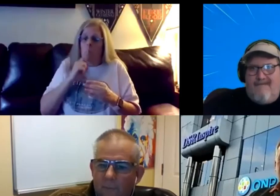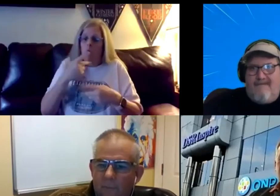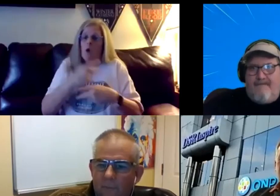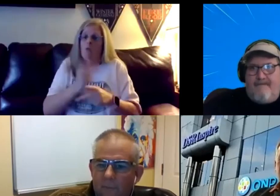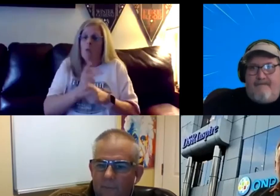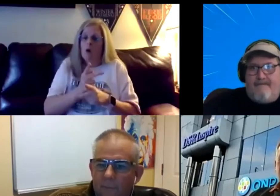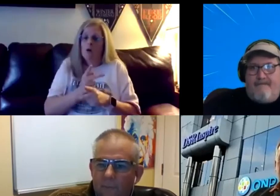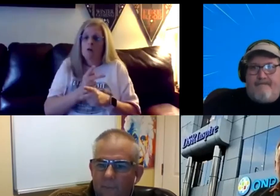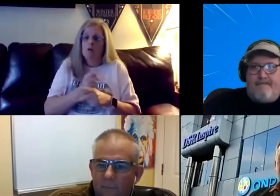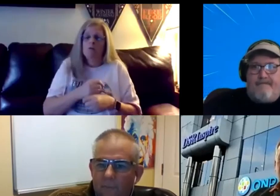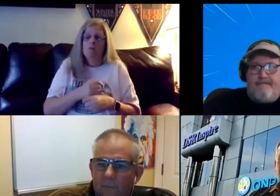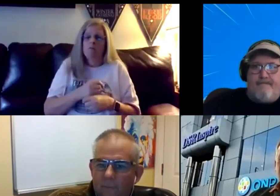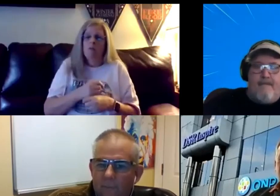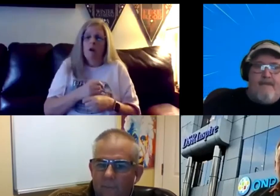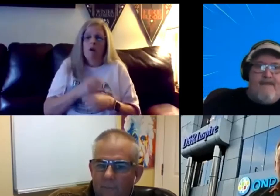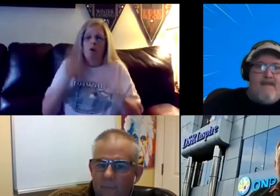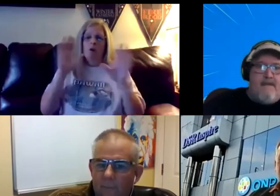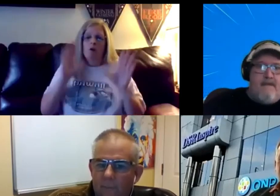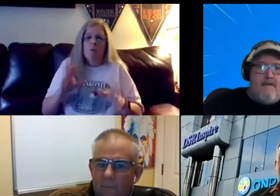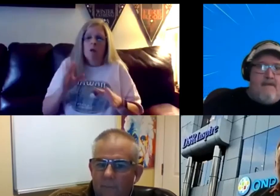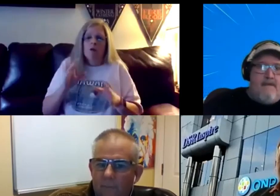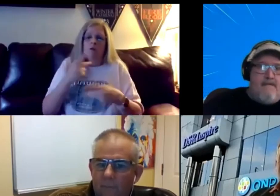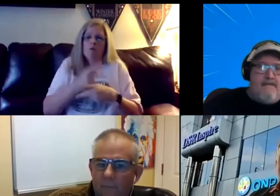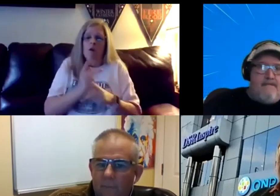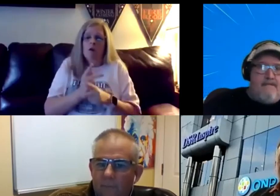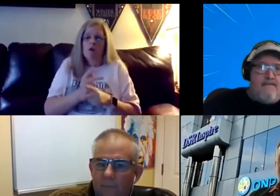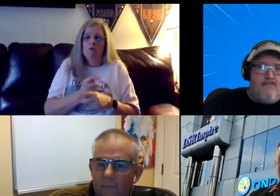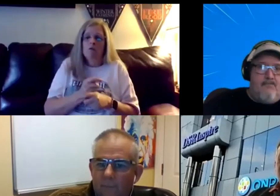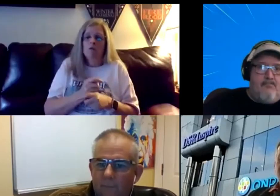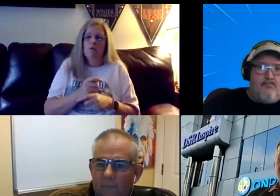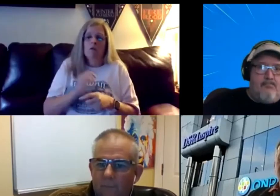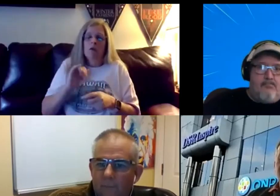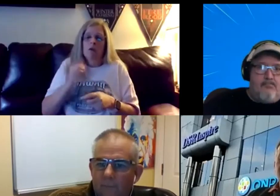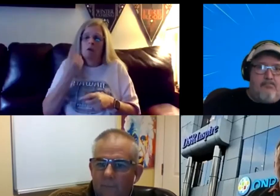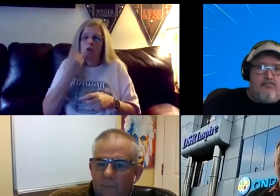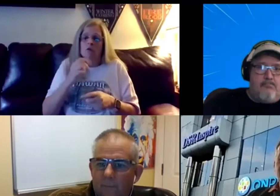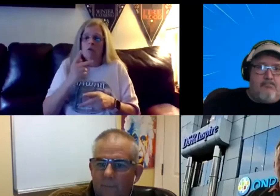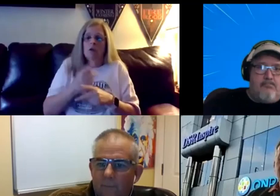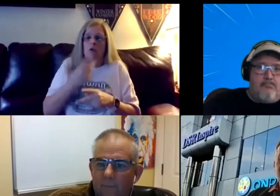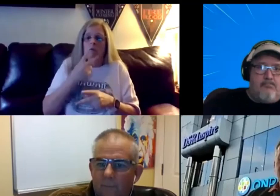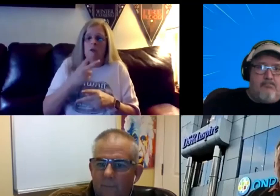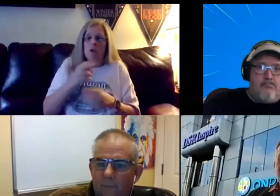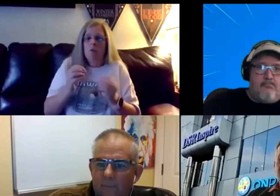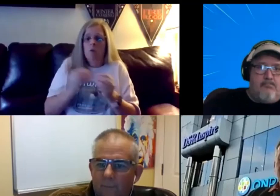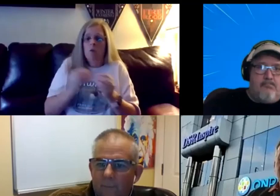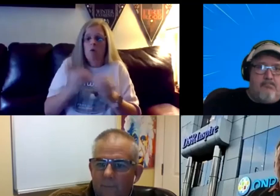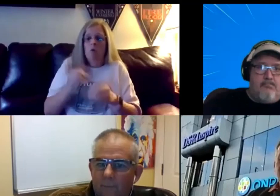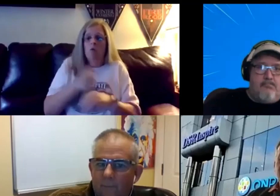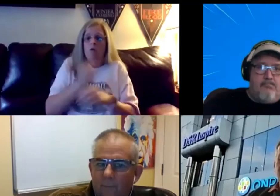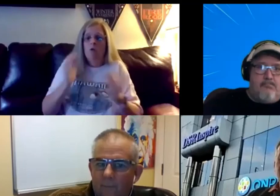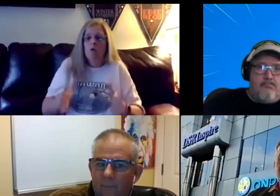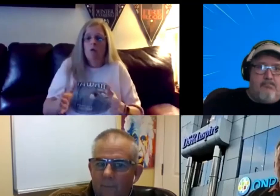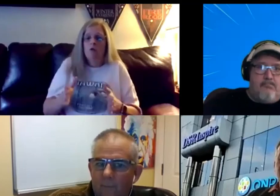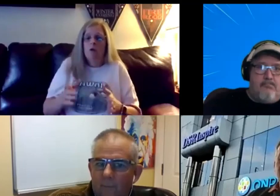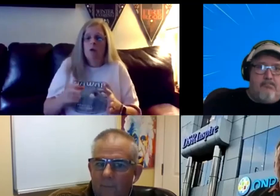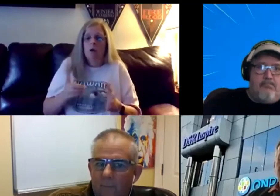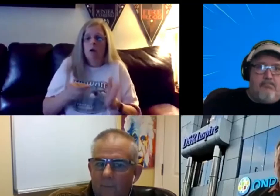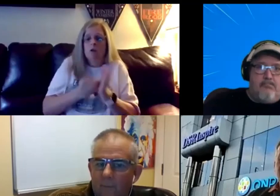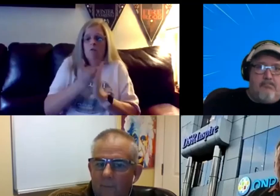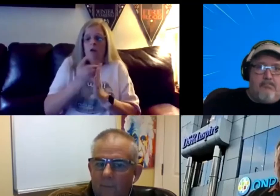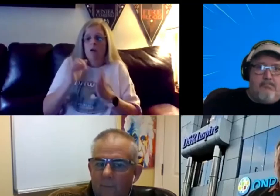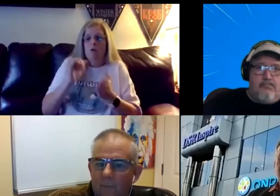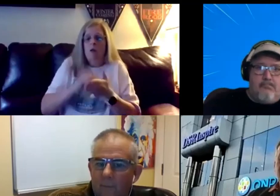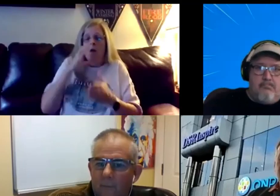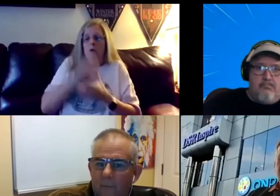they're proprietary products. And I just keep seeing more and more founders developing that belief and